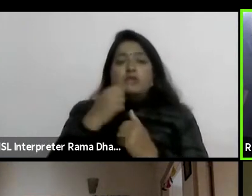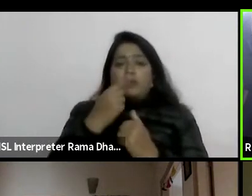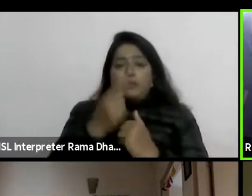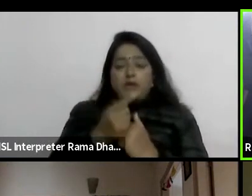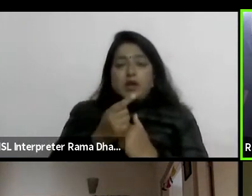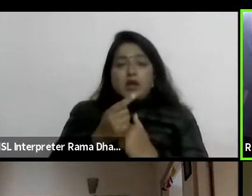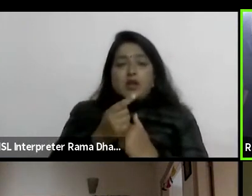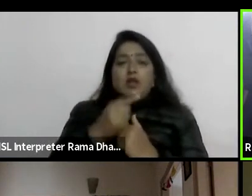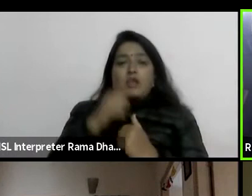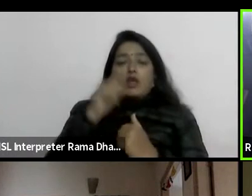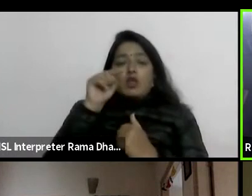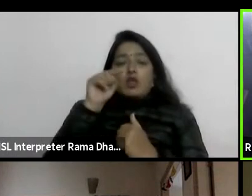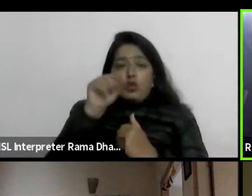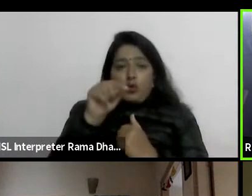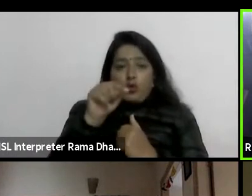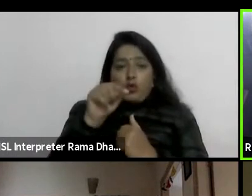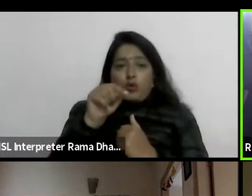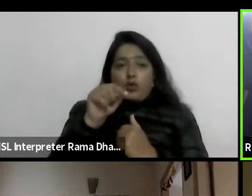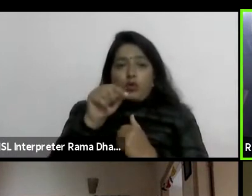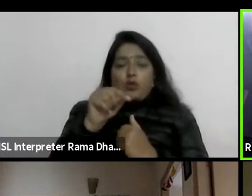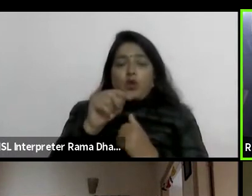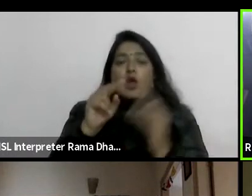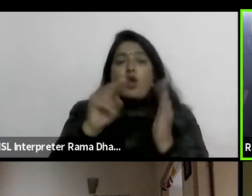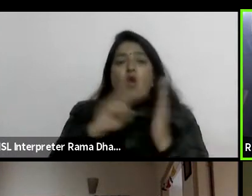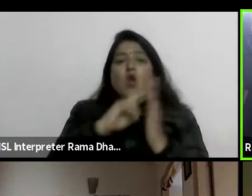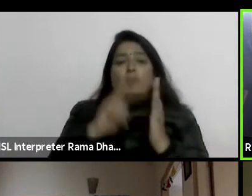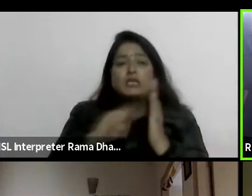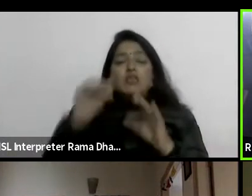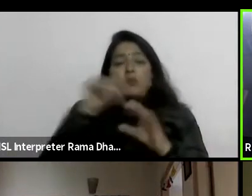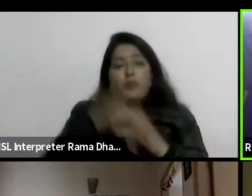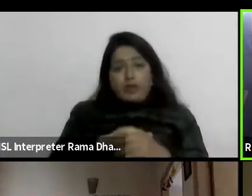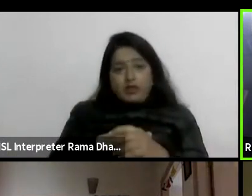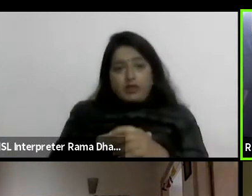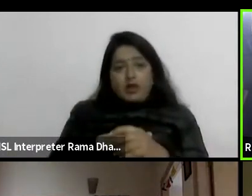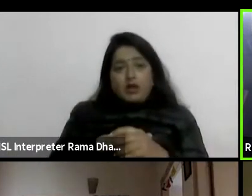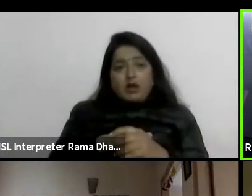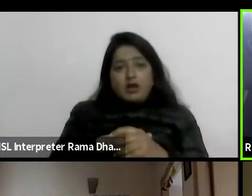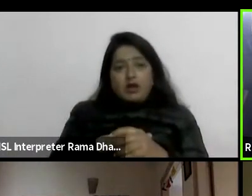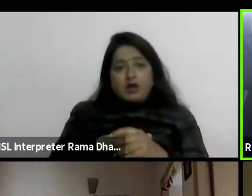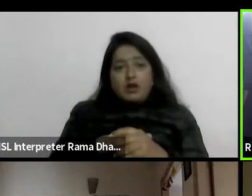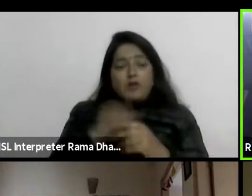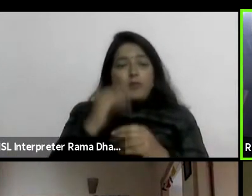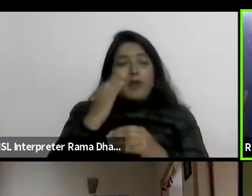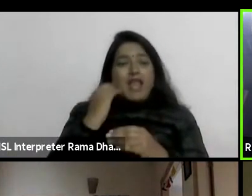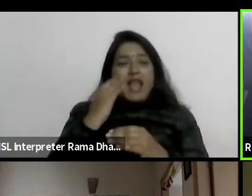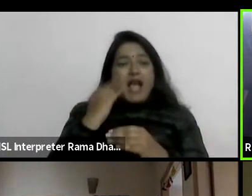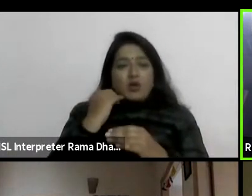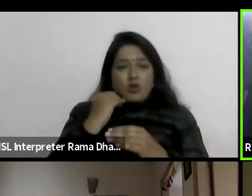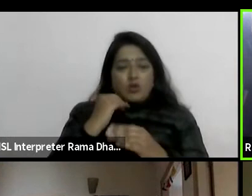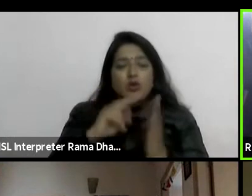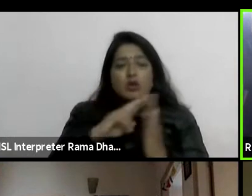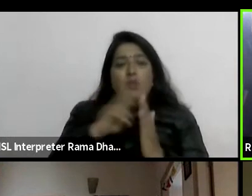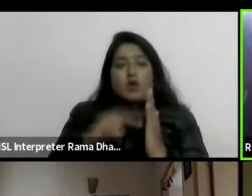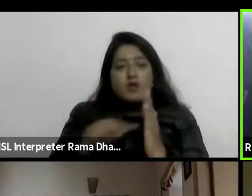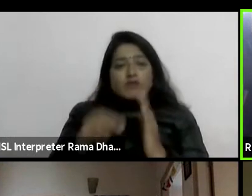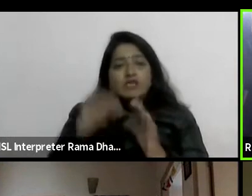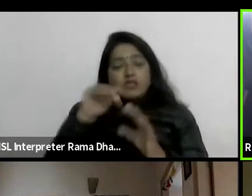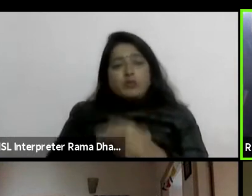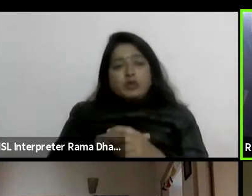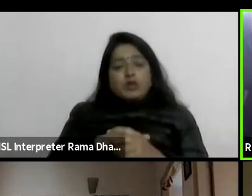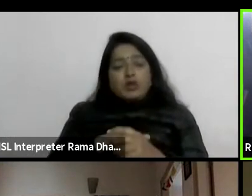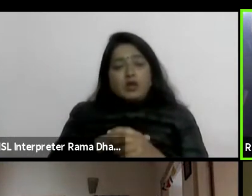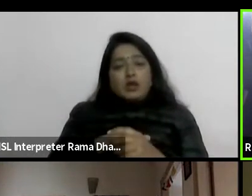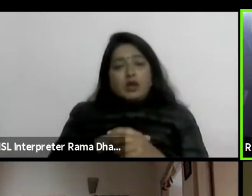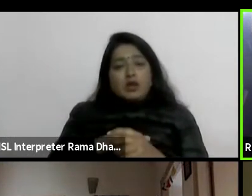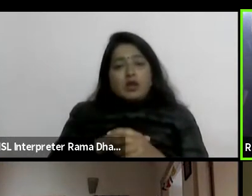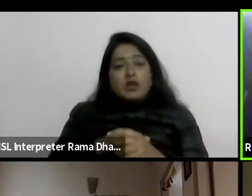that protocol, that convention, even though it's all, many people can critique it or whatever, in